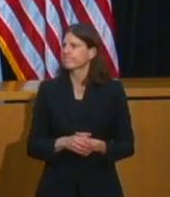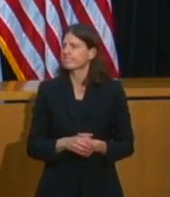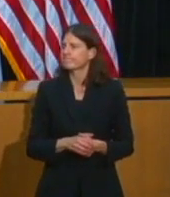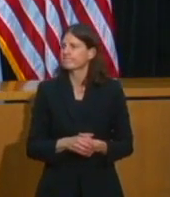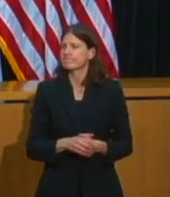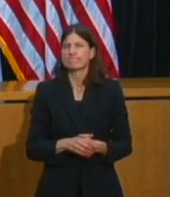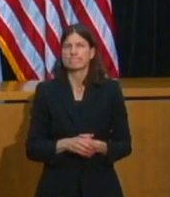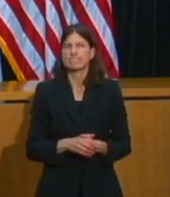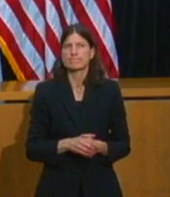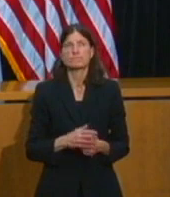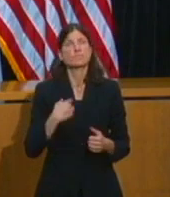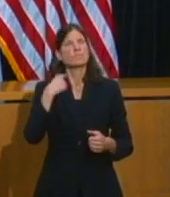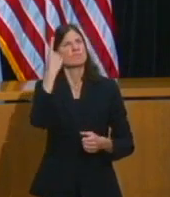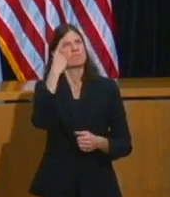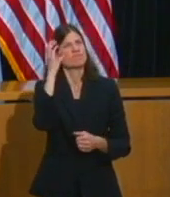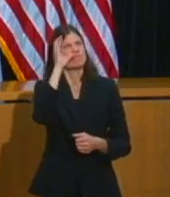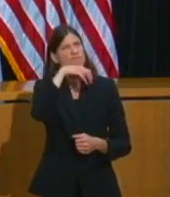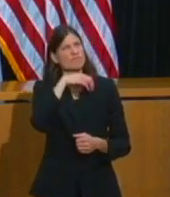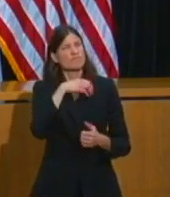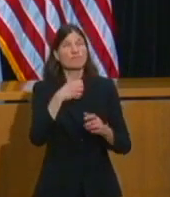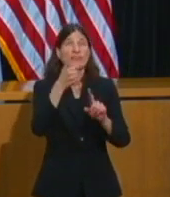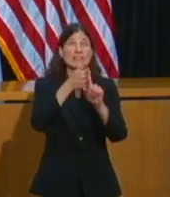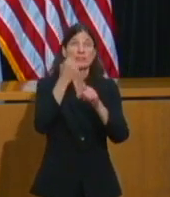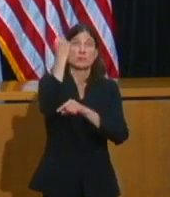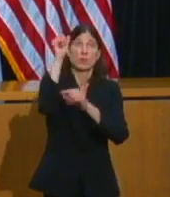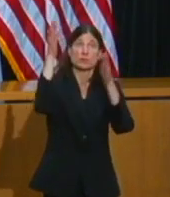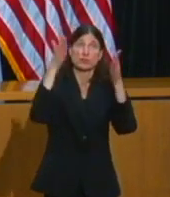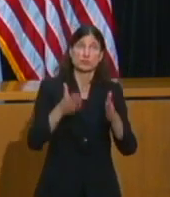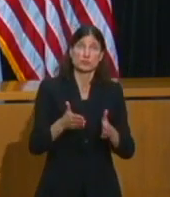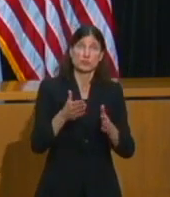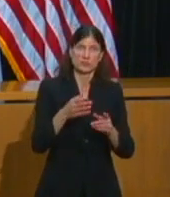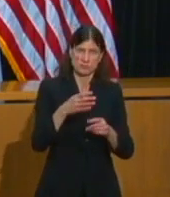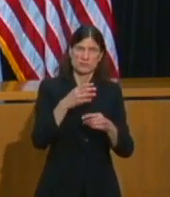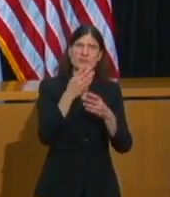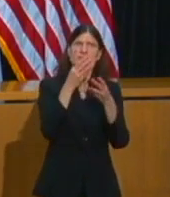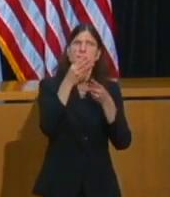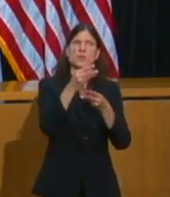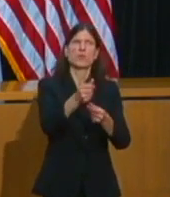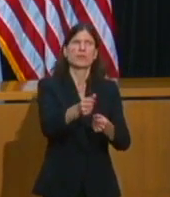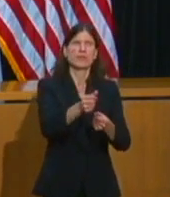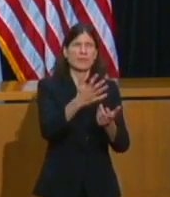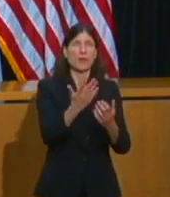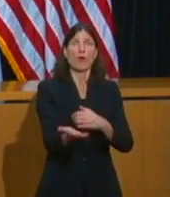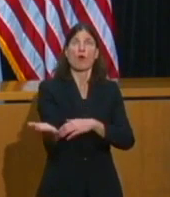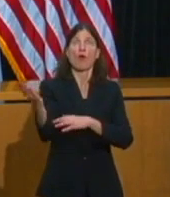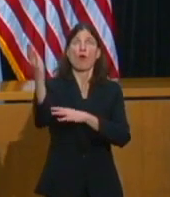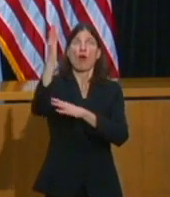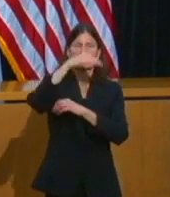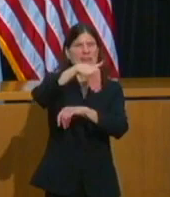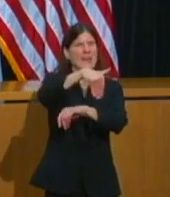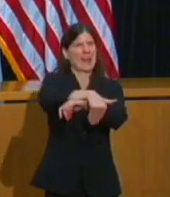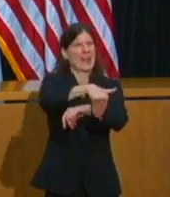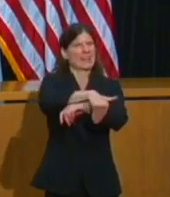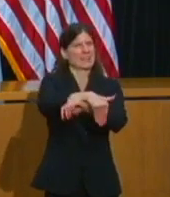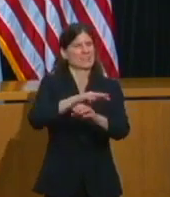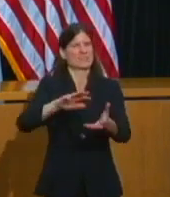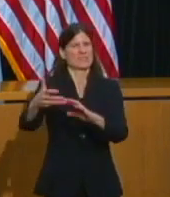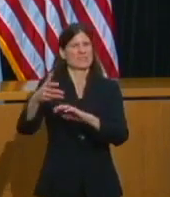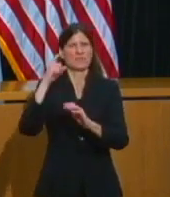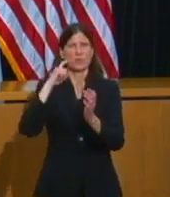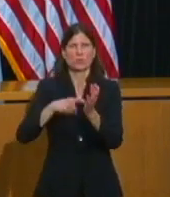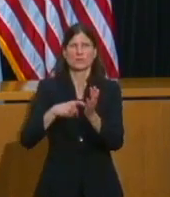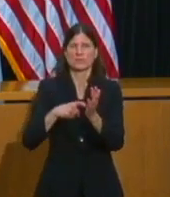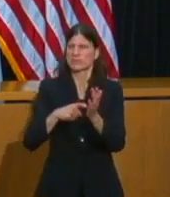and people are understanding it, and as we get phase one and two, we kind of know how to do it? Do you see three and four happening less than 3 weeks?